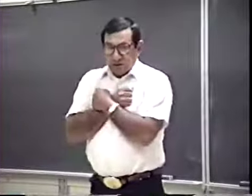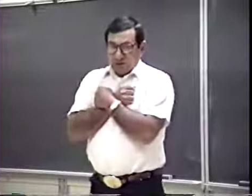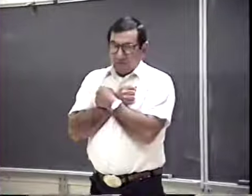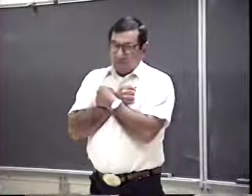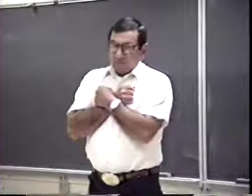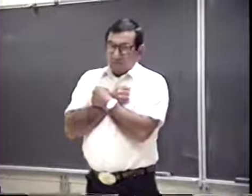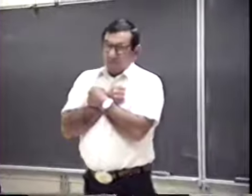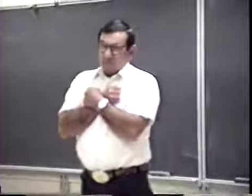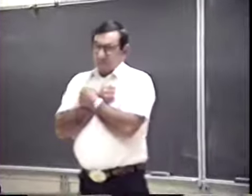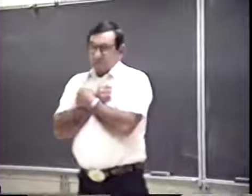love.